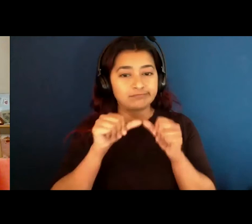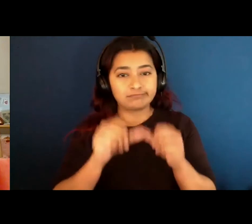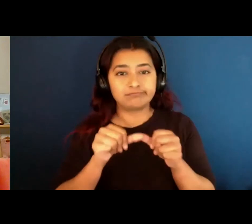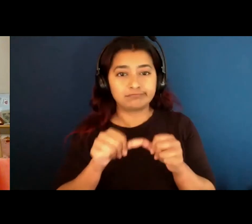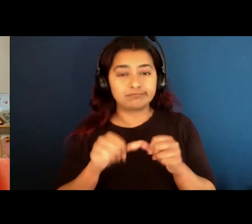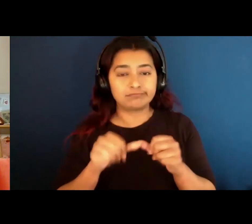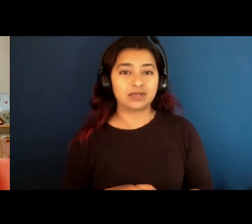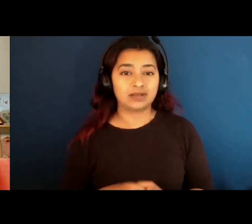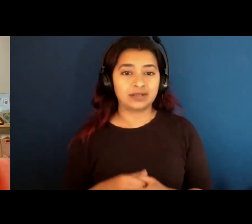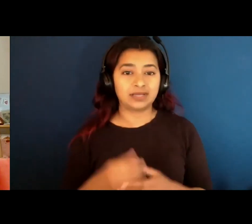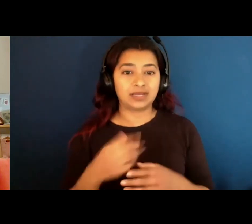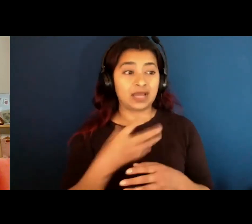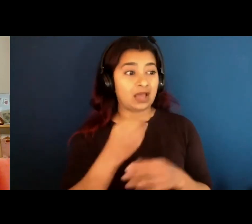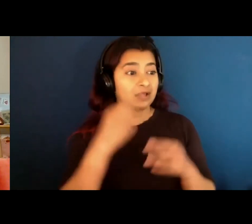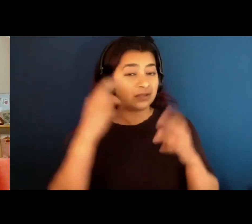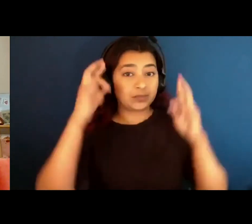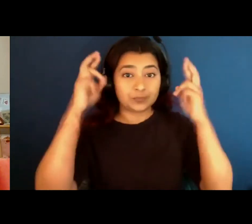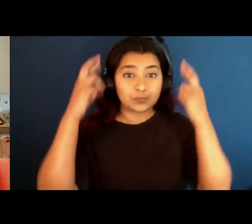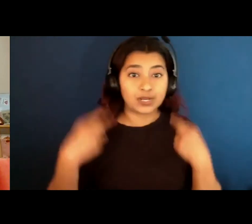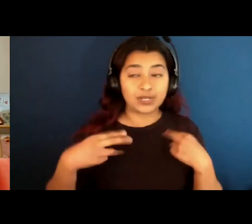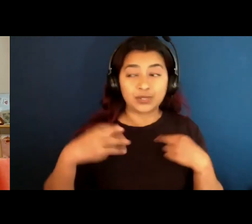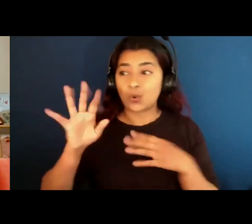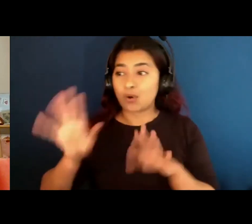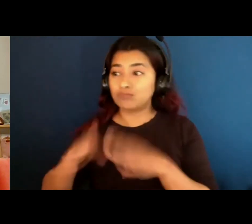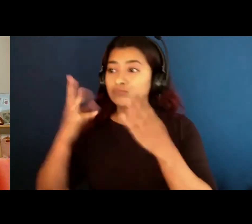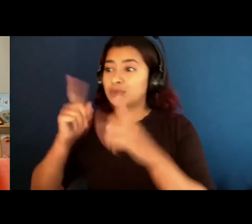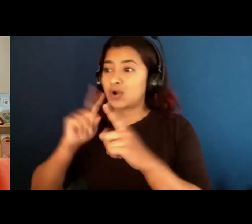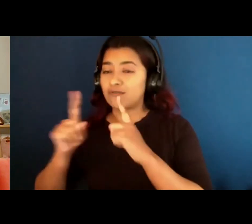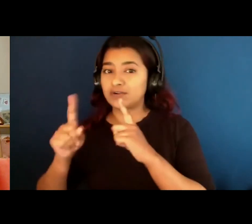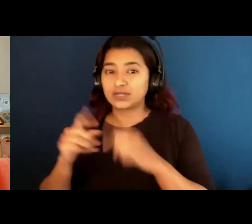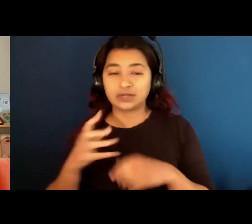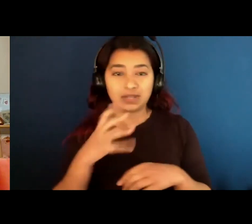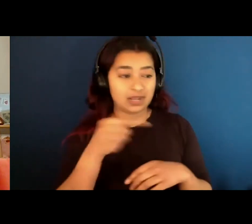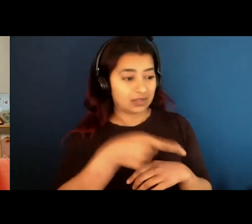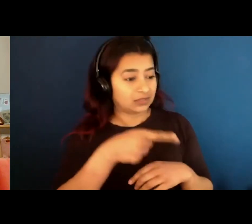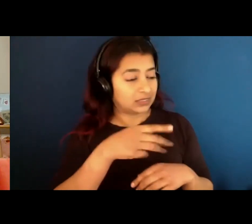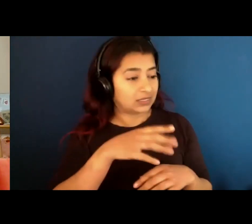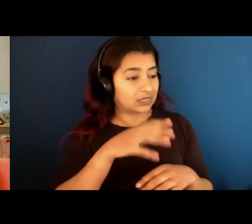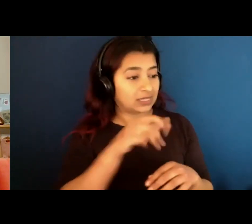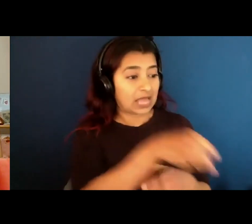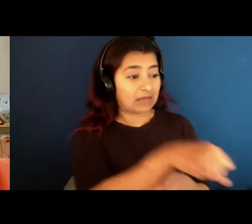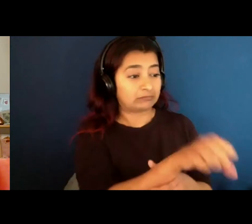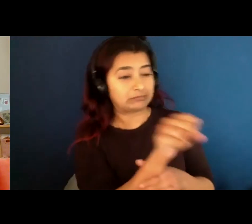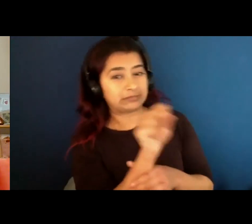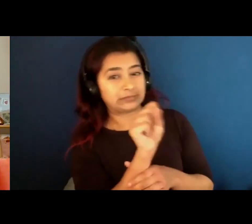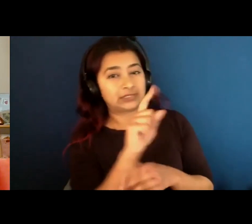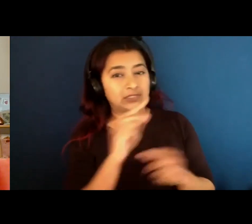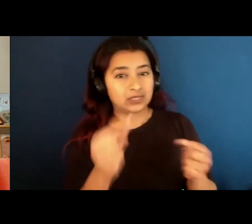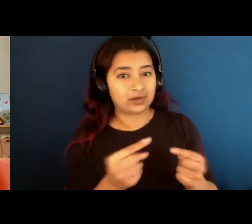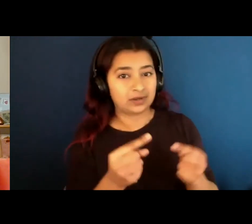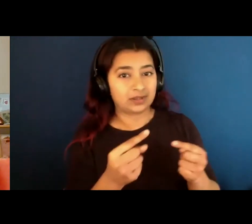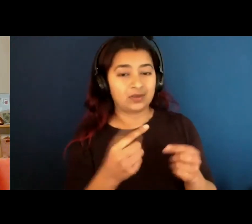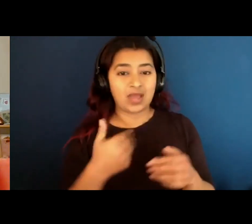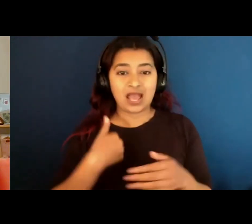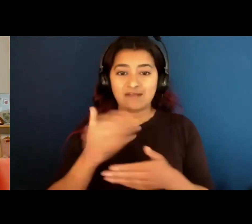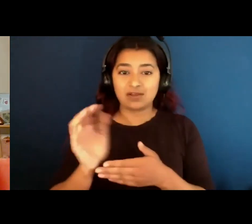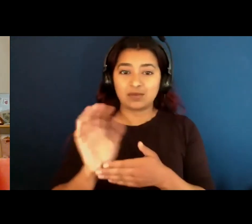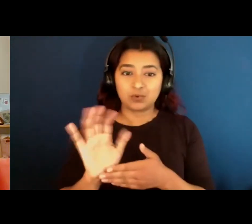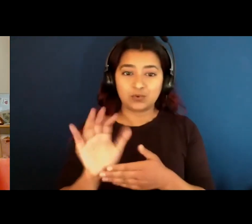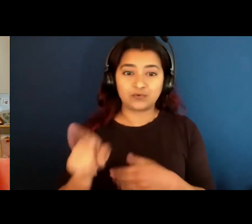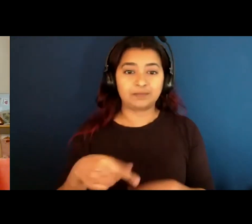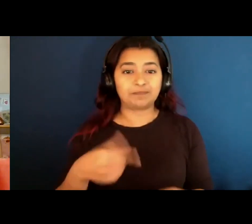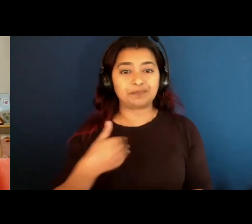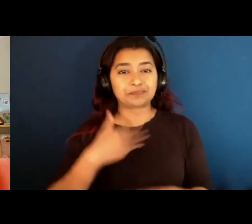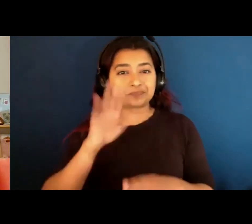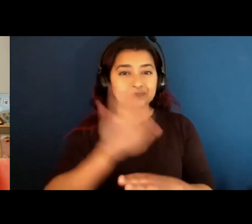make braids or conversation, and the head I'm working leans and aches. We cue a movie, coo a humble song